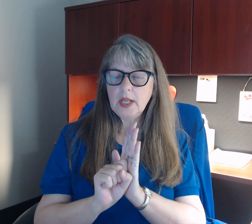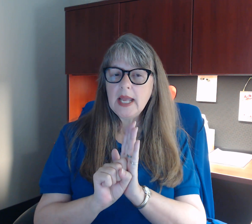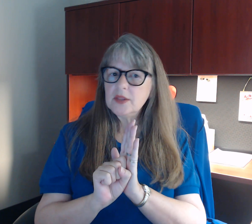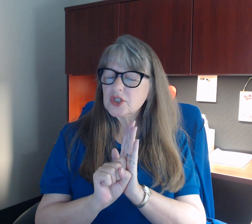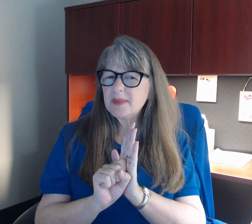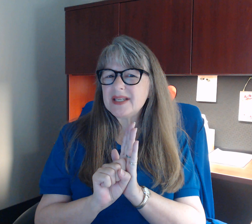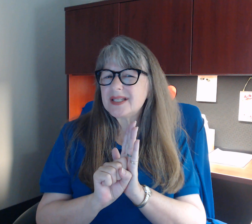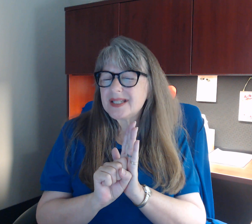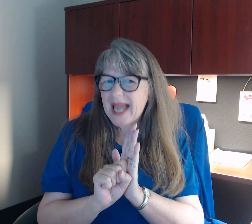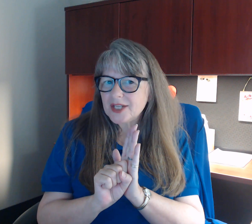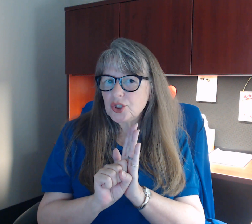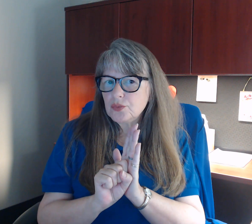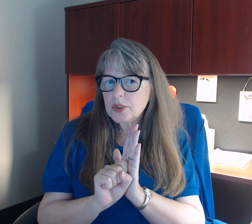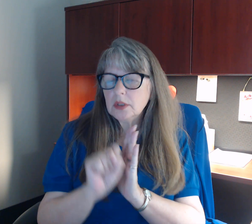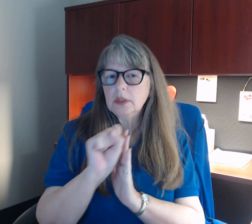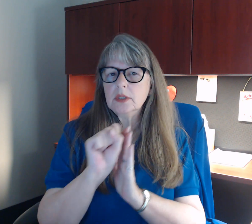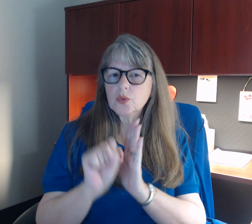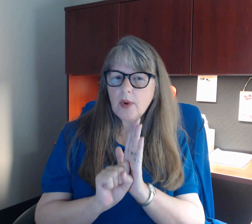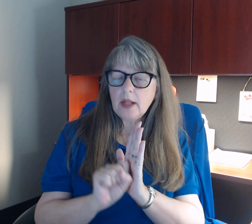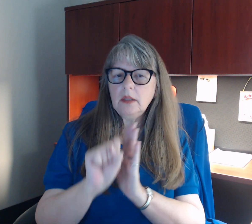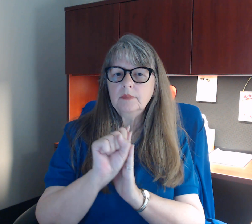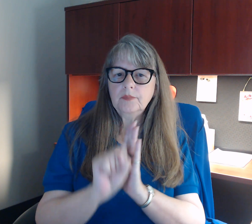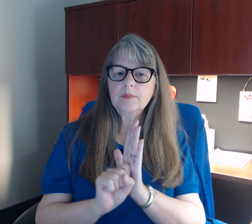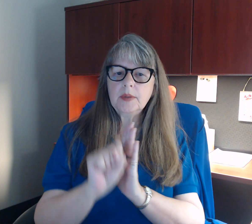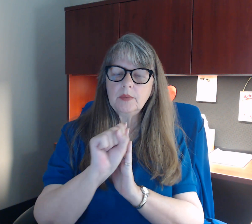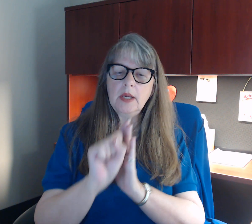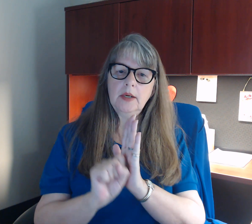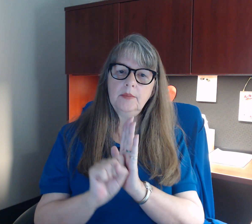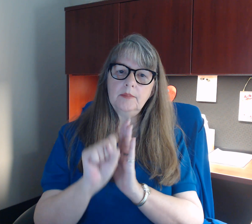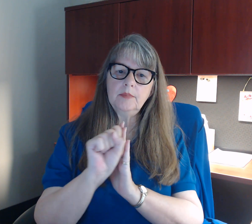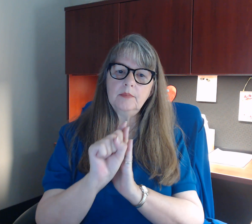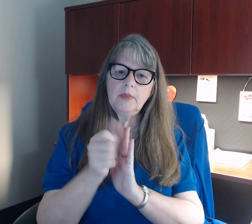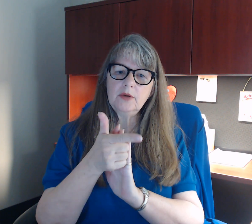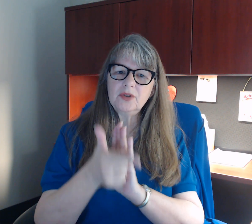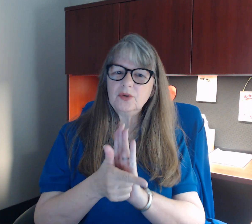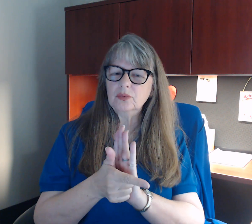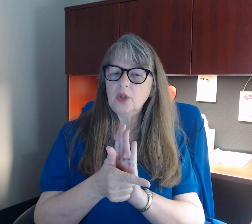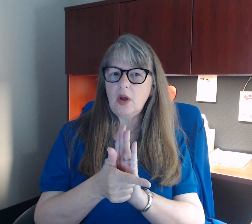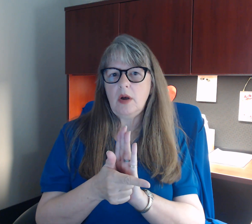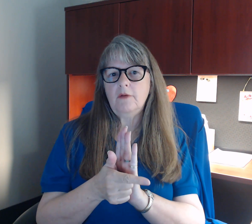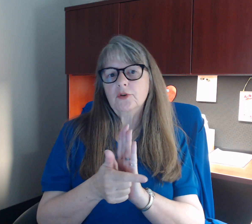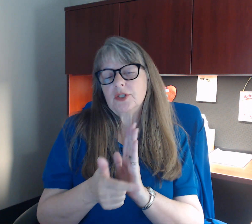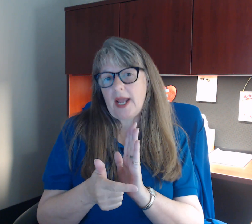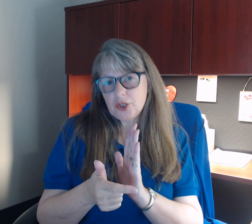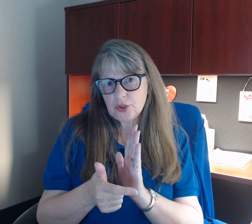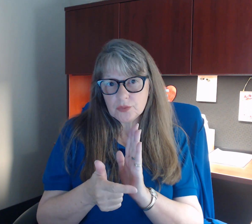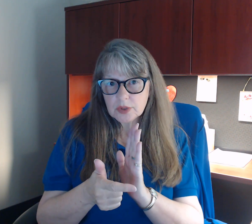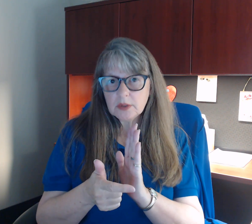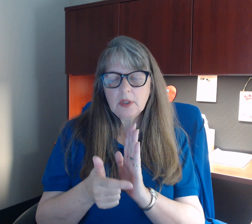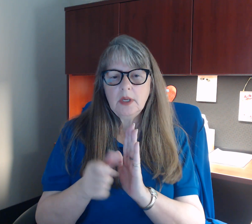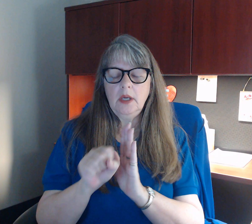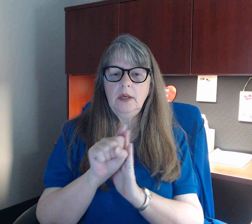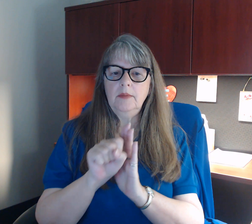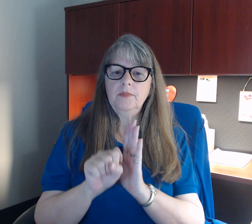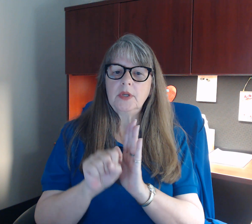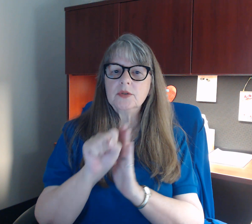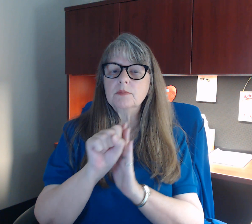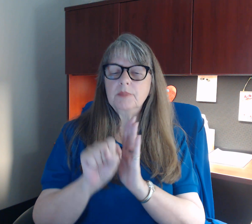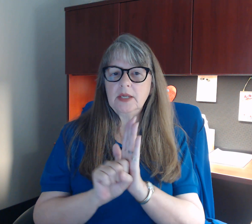This could be statute as well, but I usually do law for statute because this